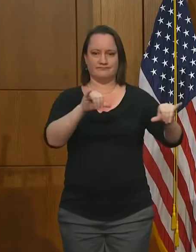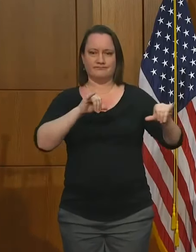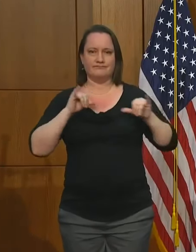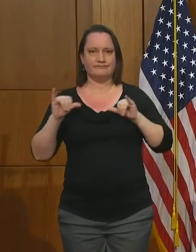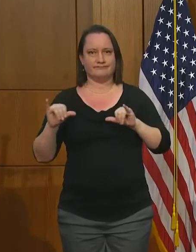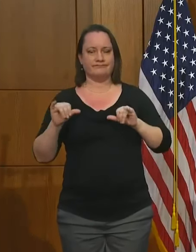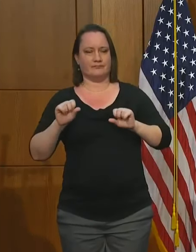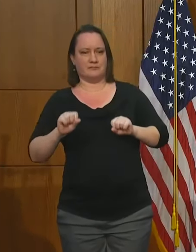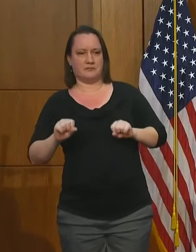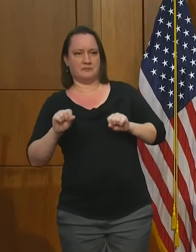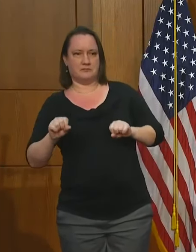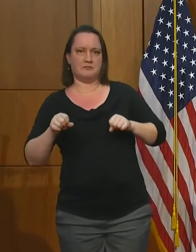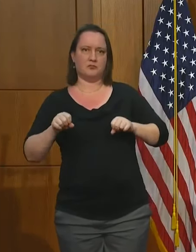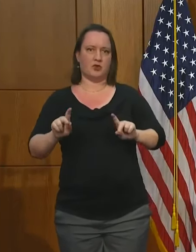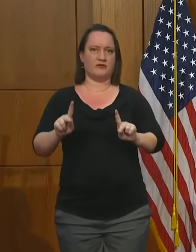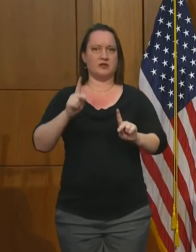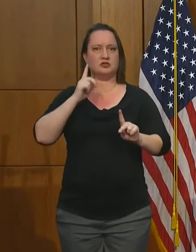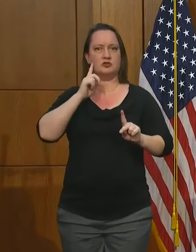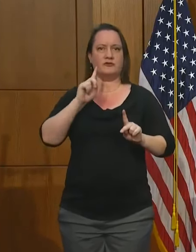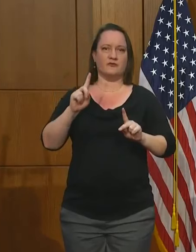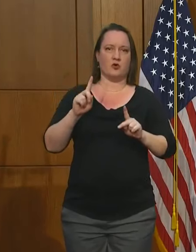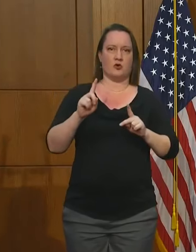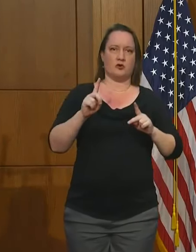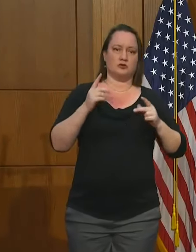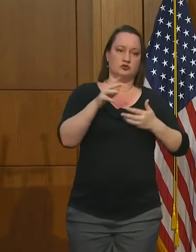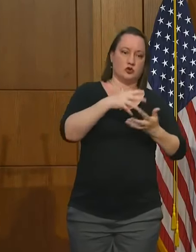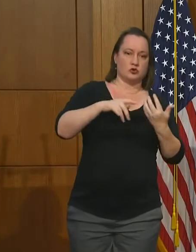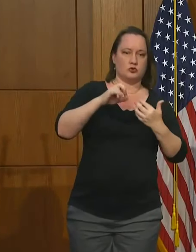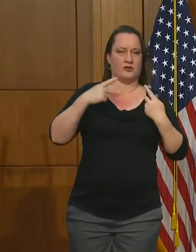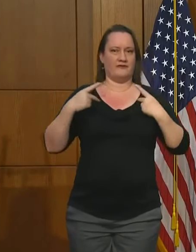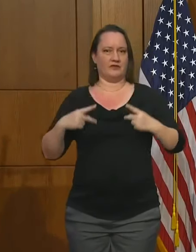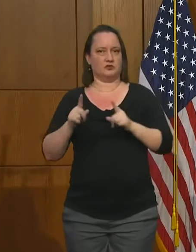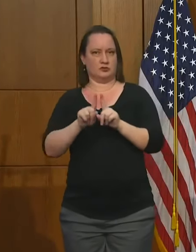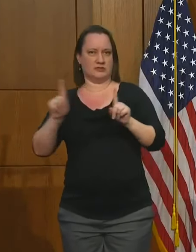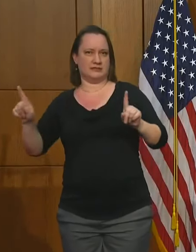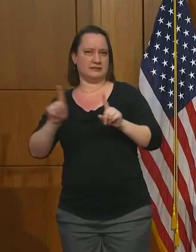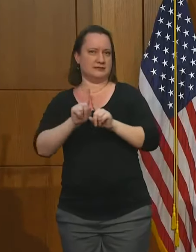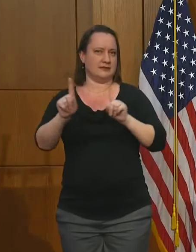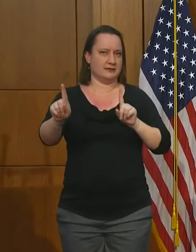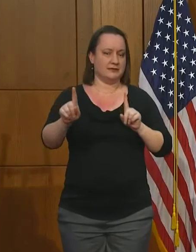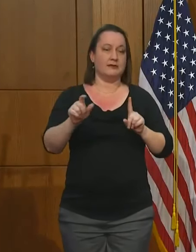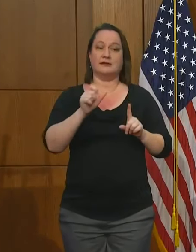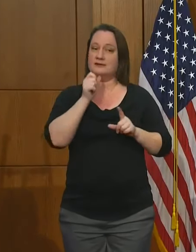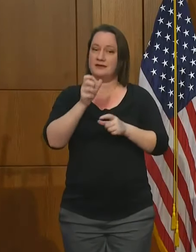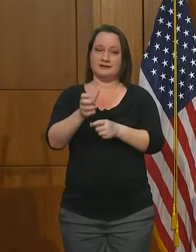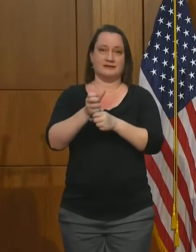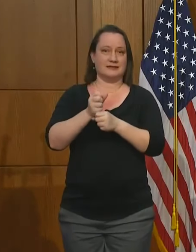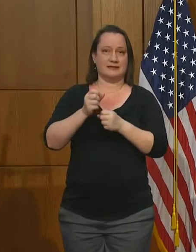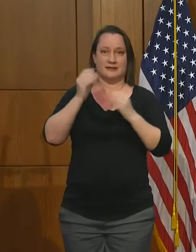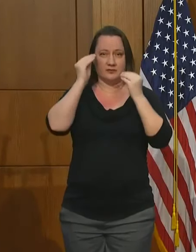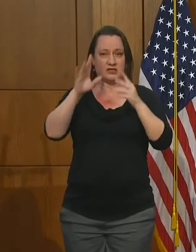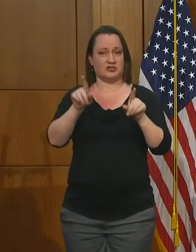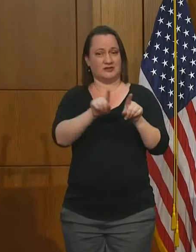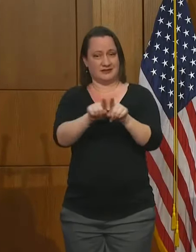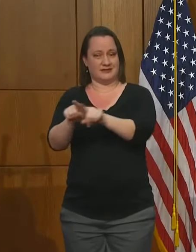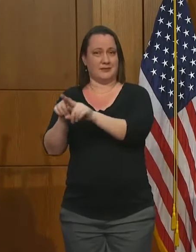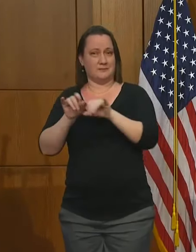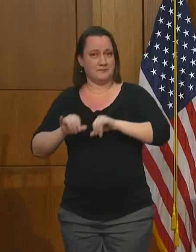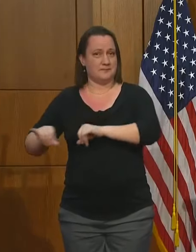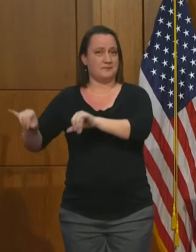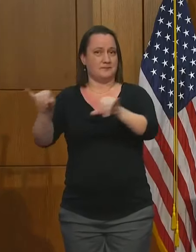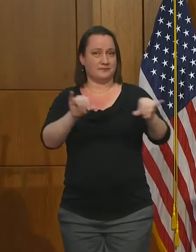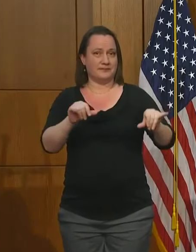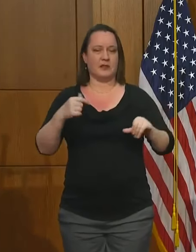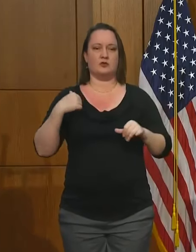physical distancing or receive information the same way. Therefore, the task force provides localities access to